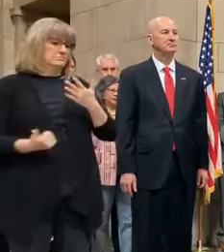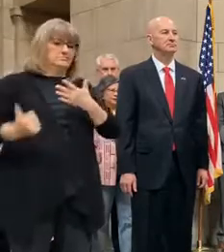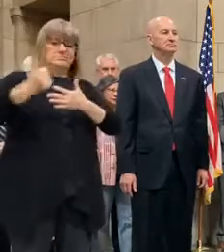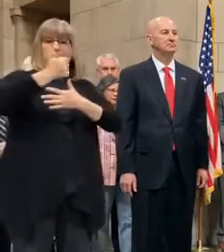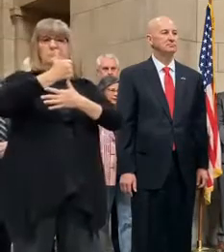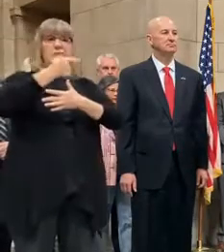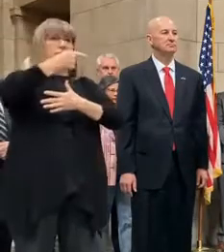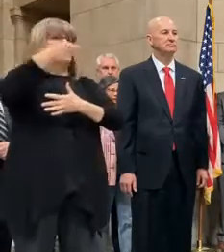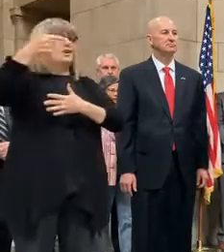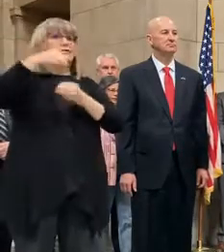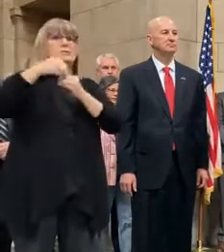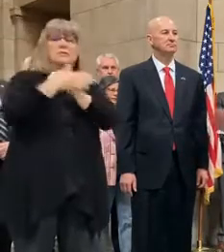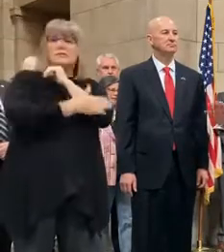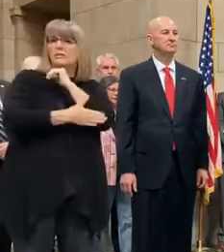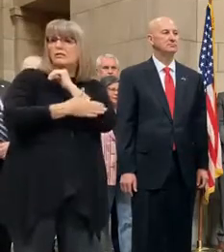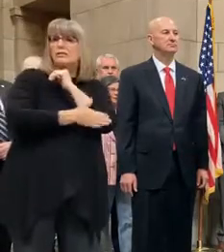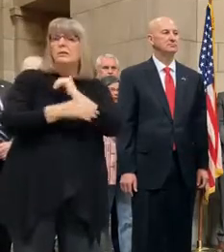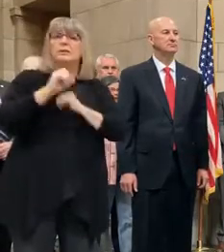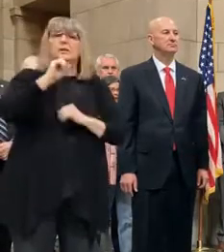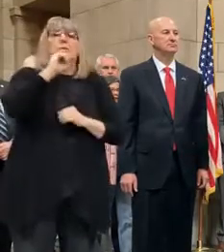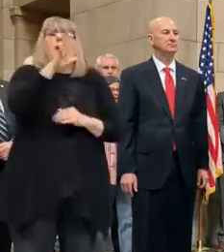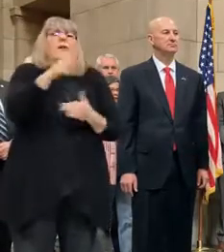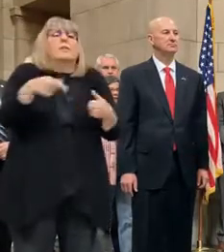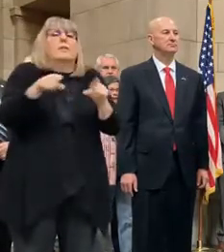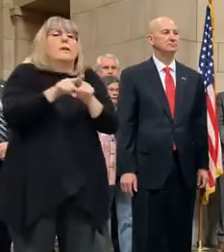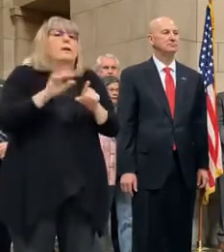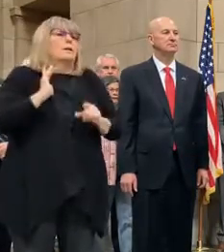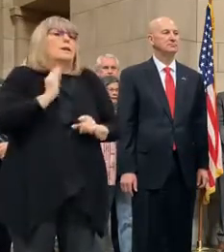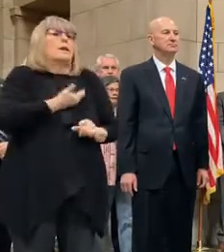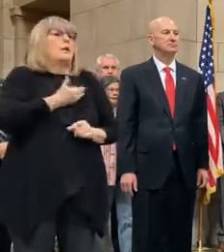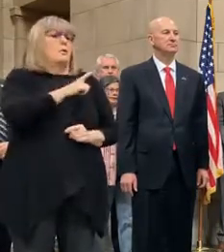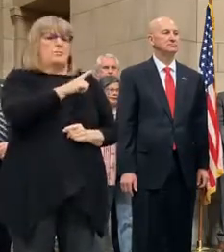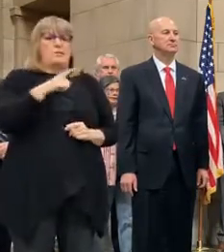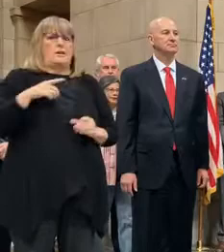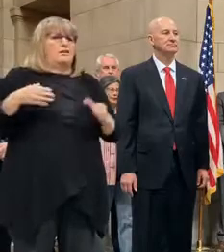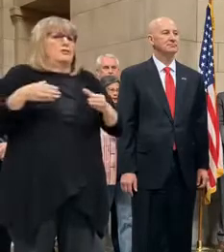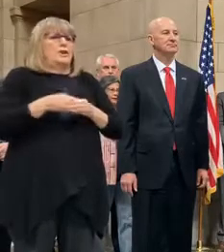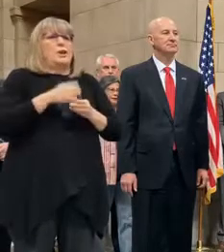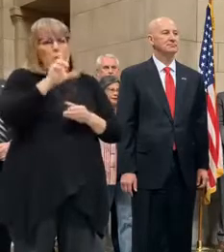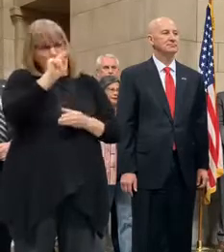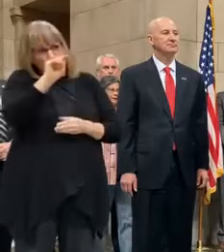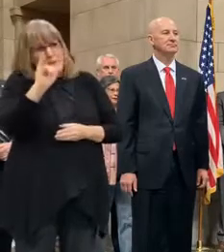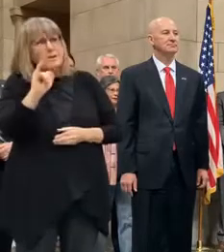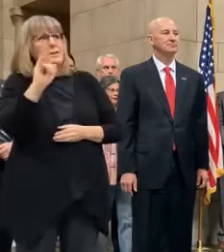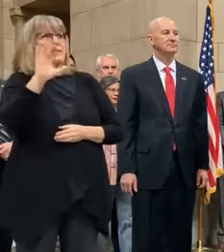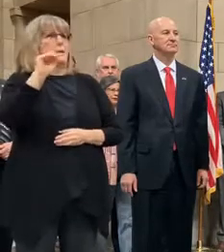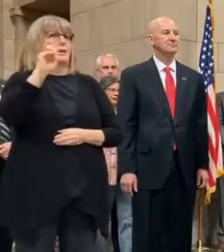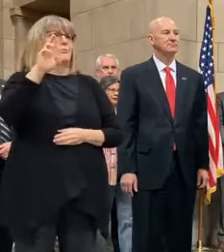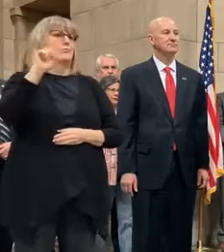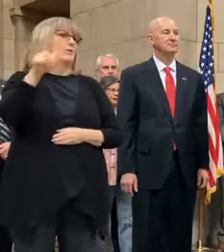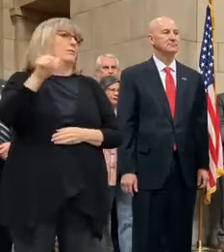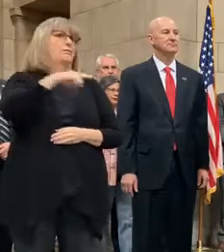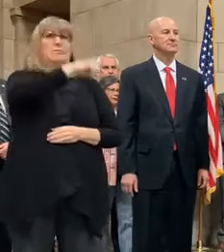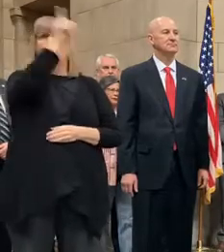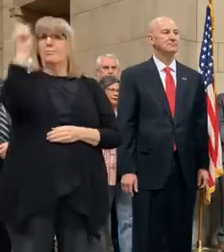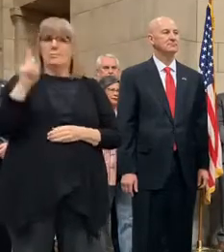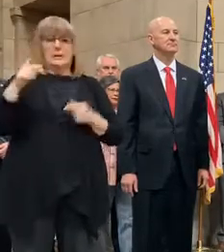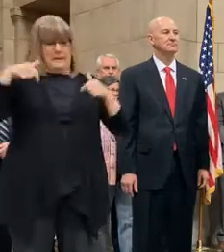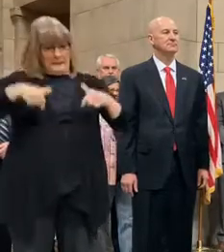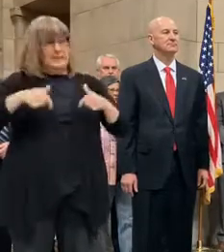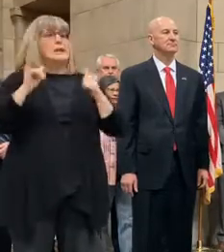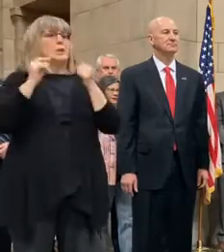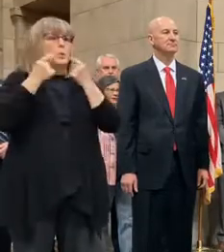#1 in the country. There's nothing like our unicameral form of government, form of legislature in the country. It